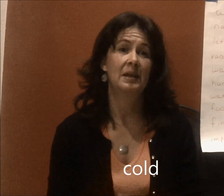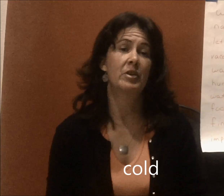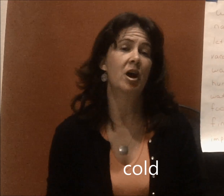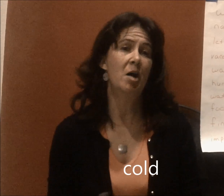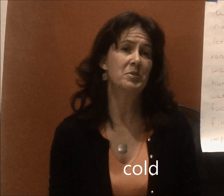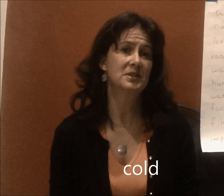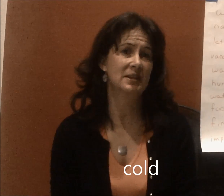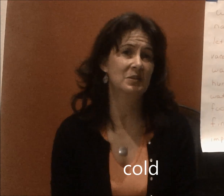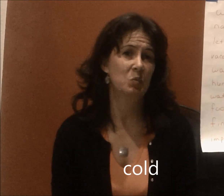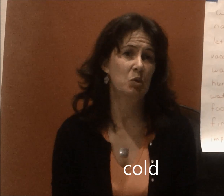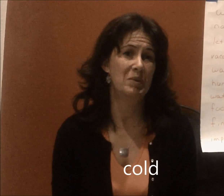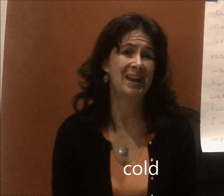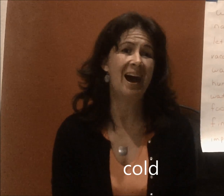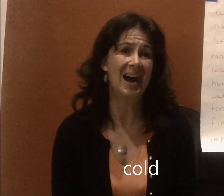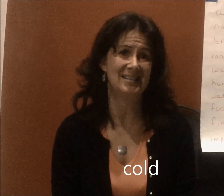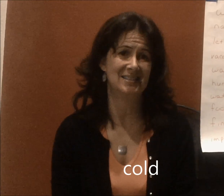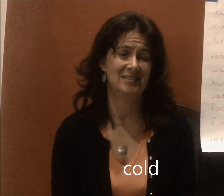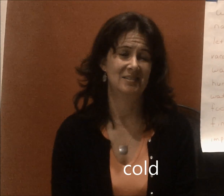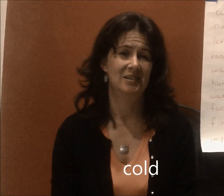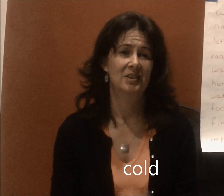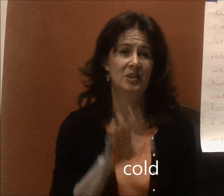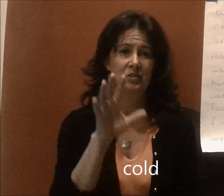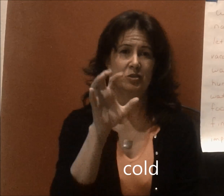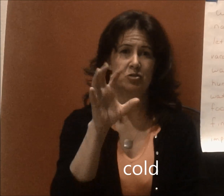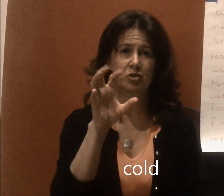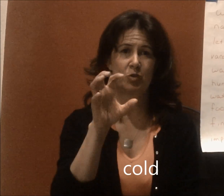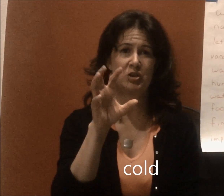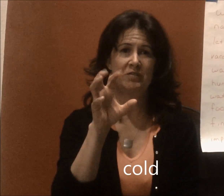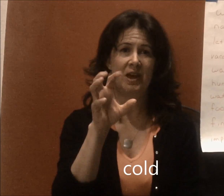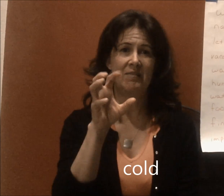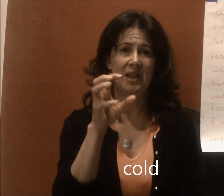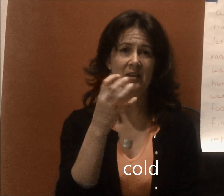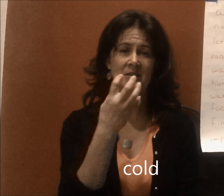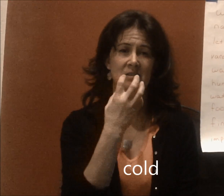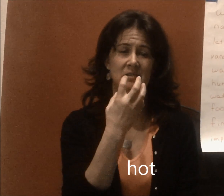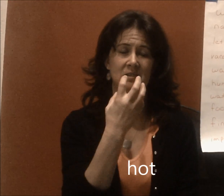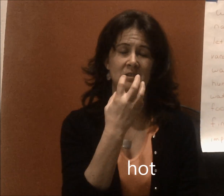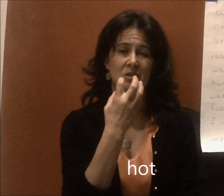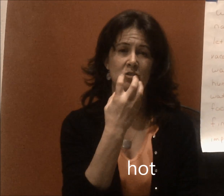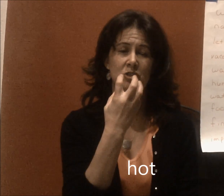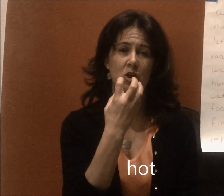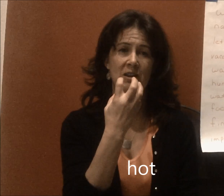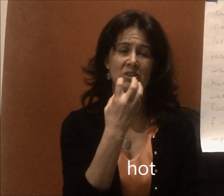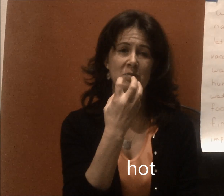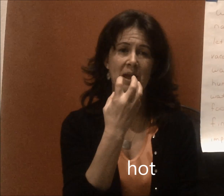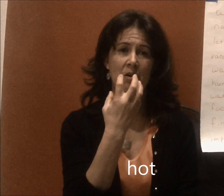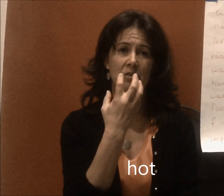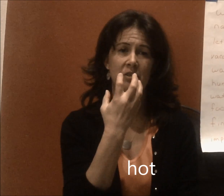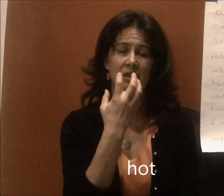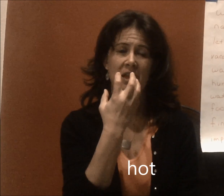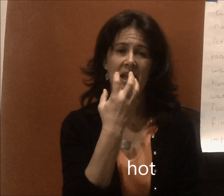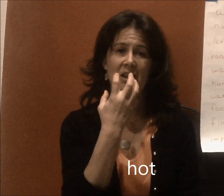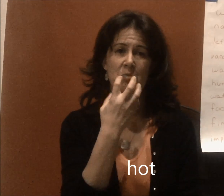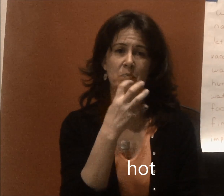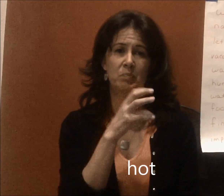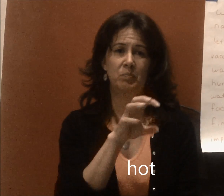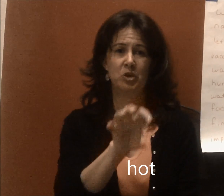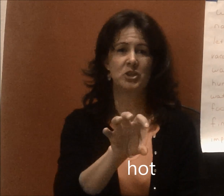the opposite would be hot. So your scrunchy 5-hand, you start it at your mouth and you push it